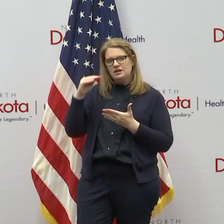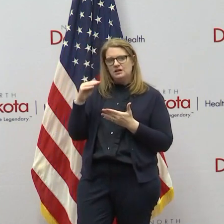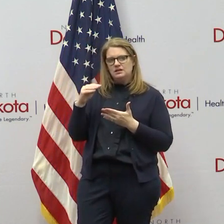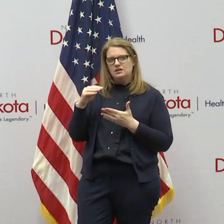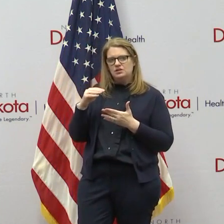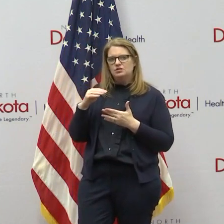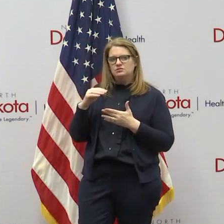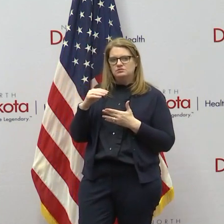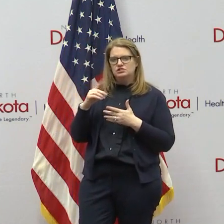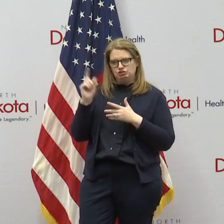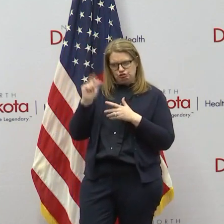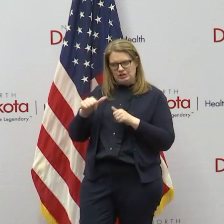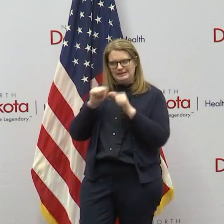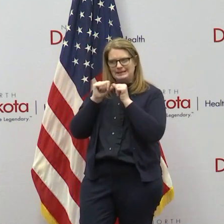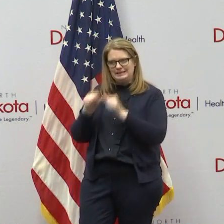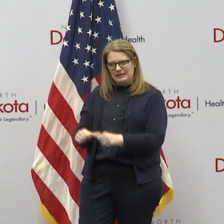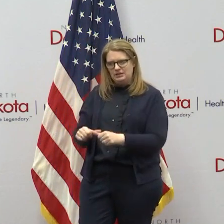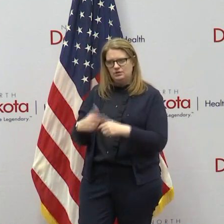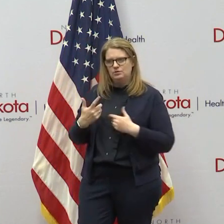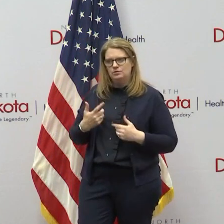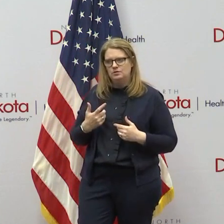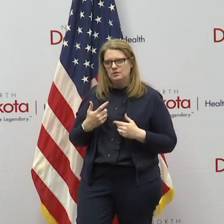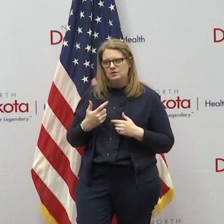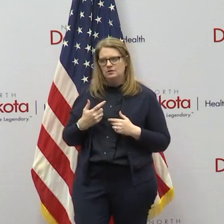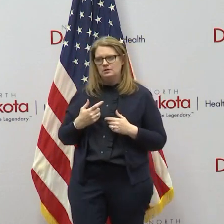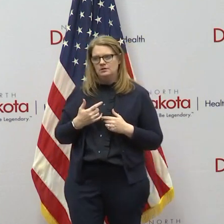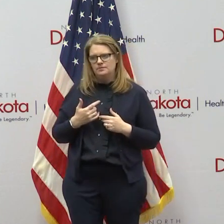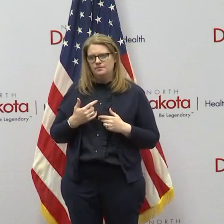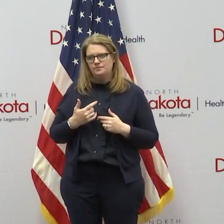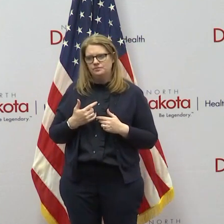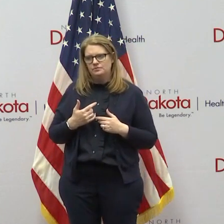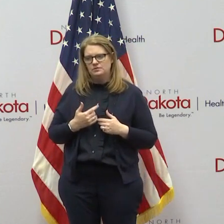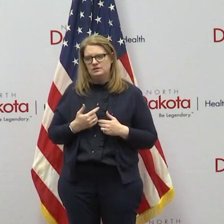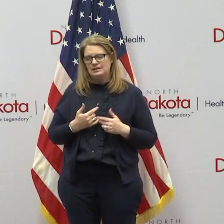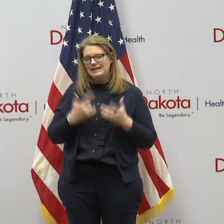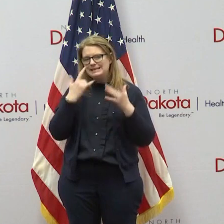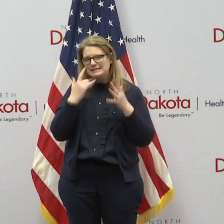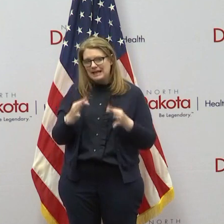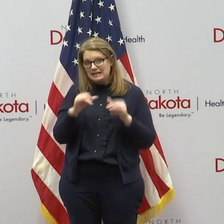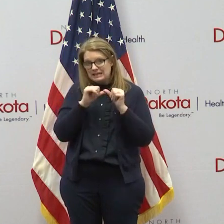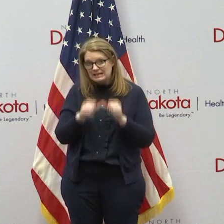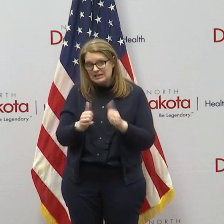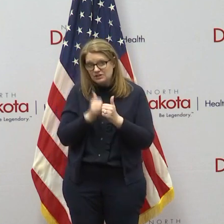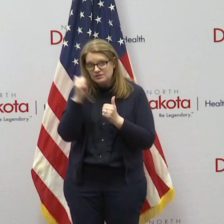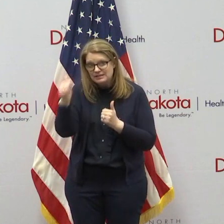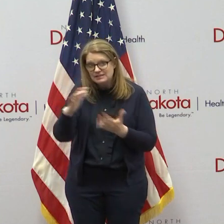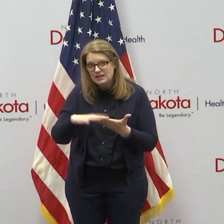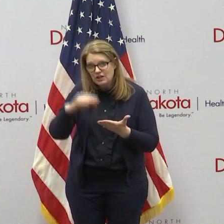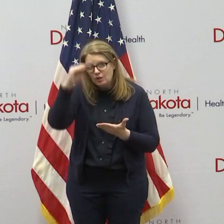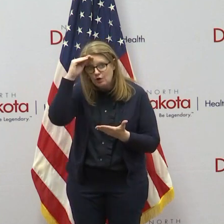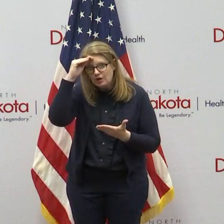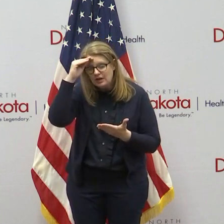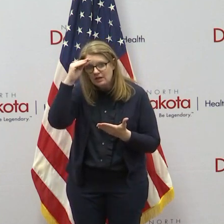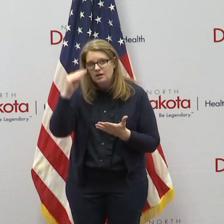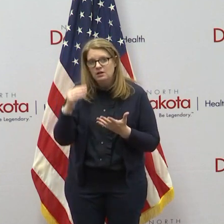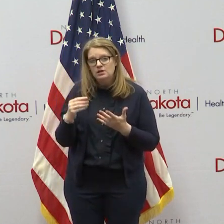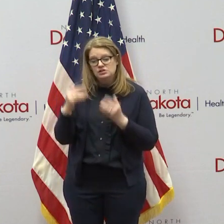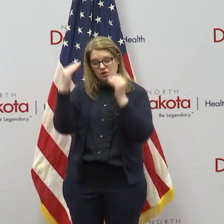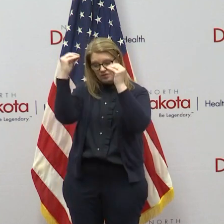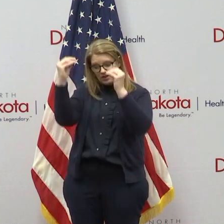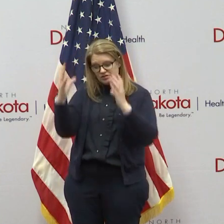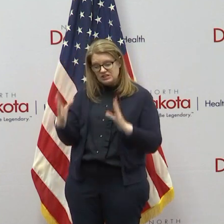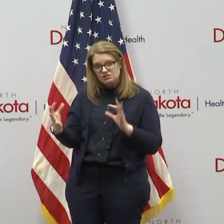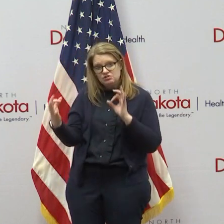discontinue. How much did teacher input play a role in deciding to continue distance learning? Well, we can't teach without teachers, and so that